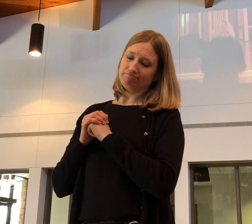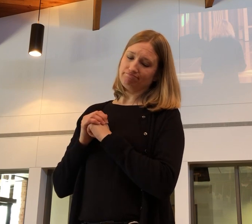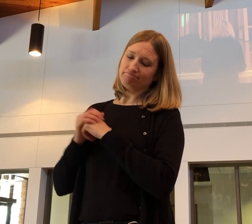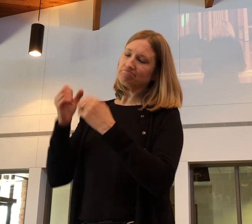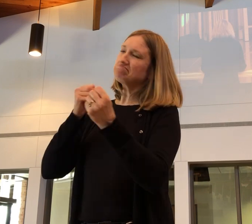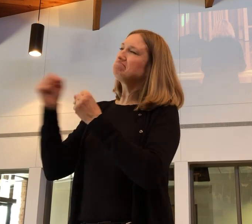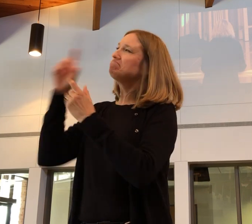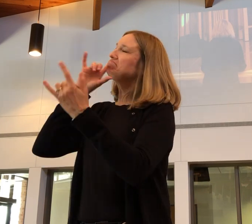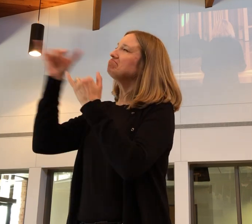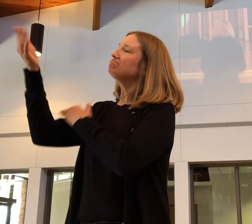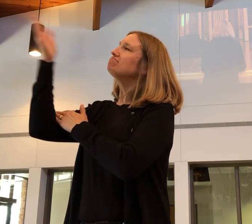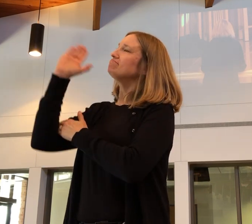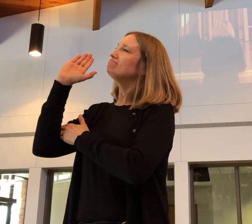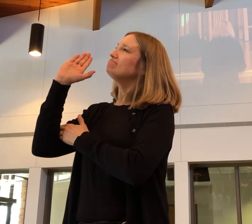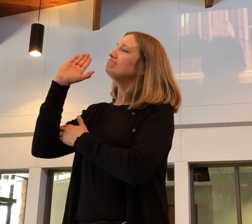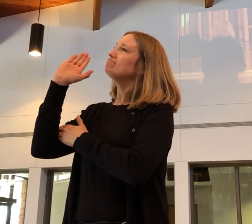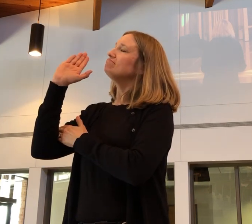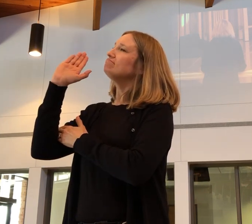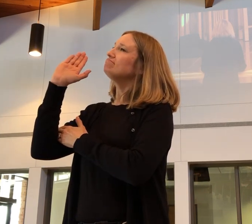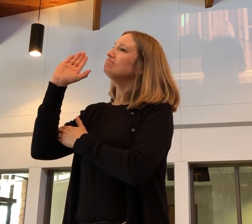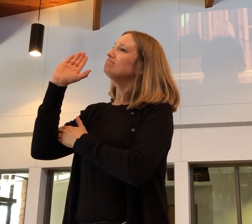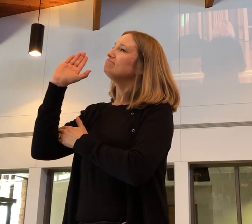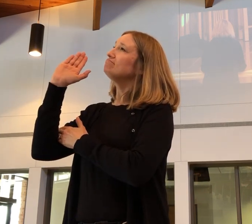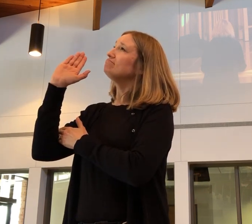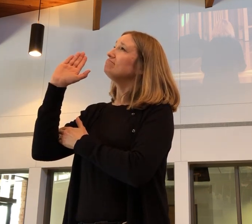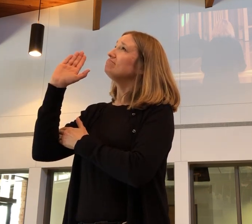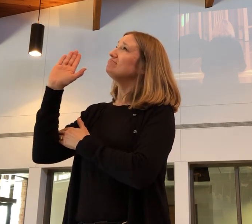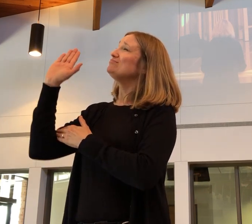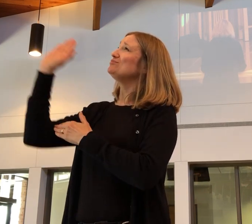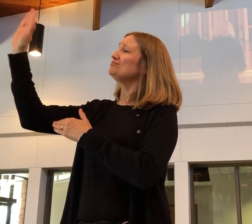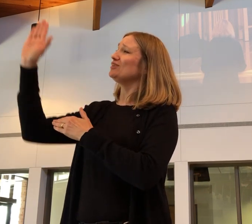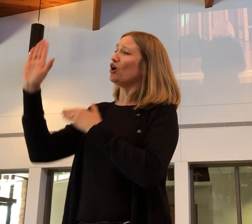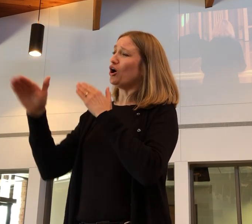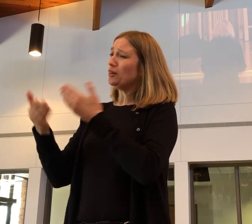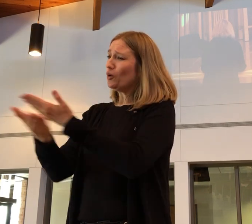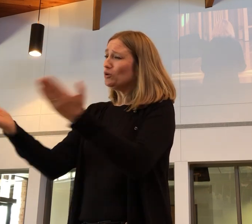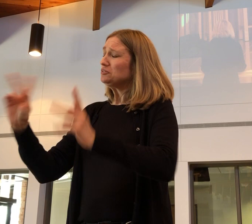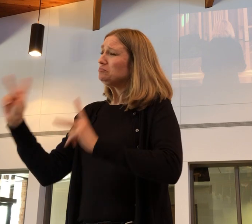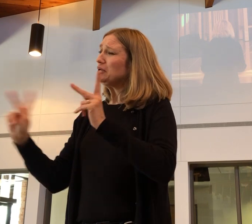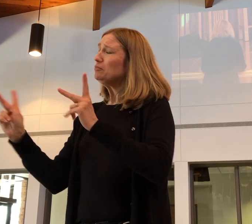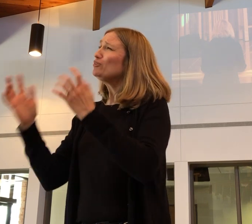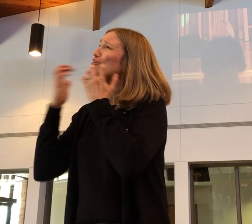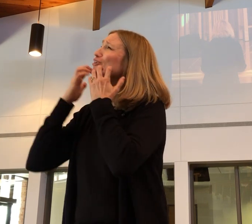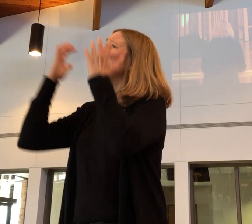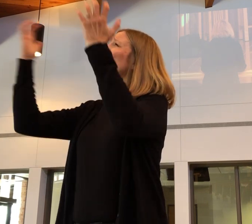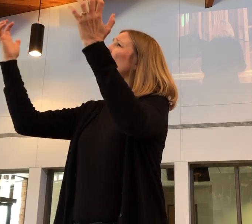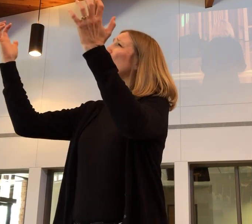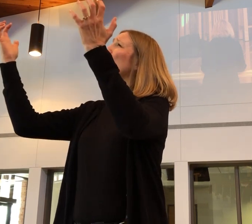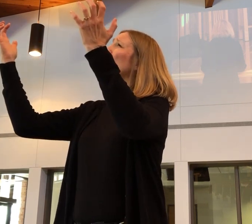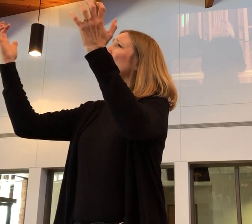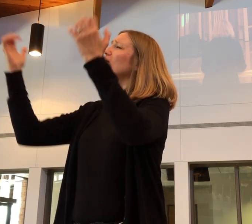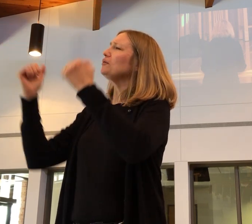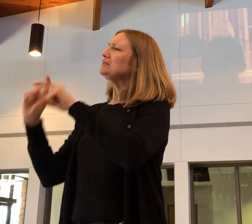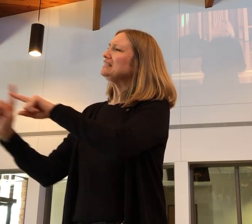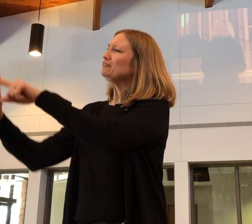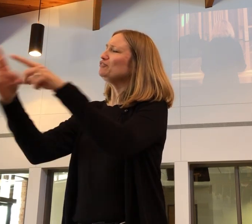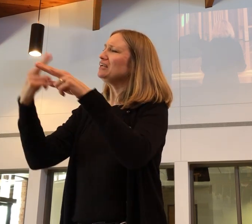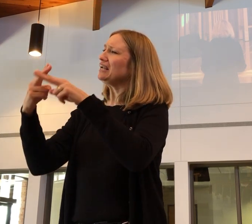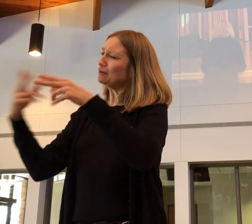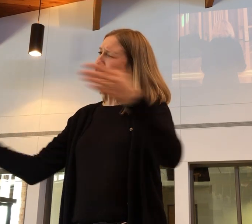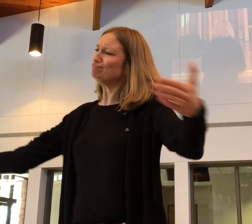Almighty and eternal God, gather into your embrace all those who call out to you under different